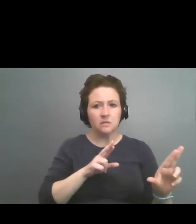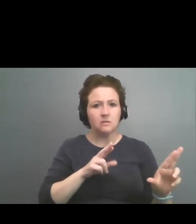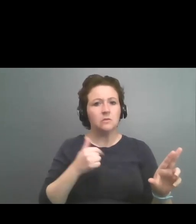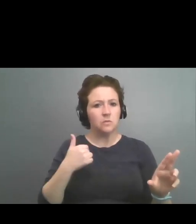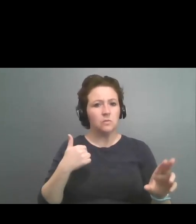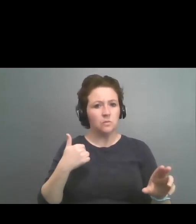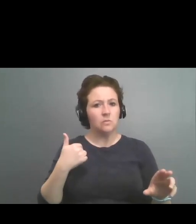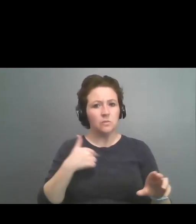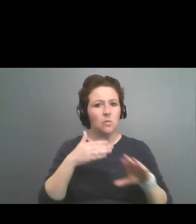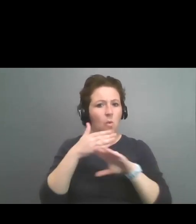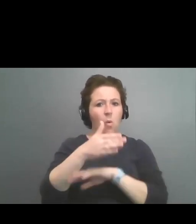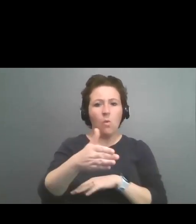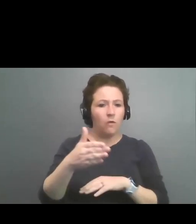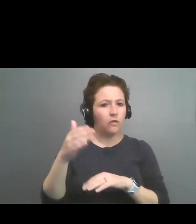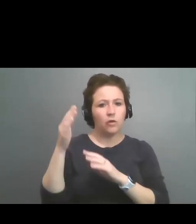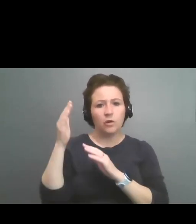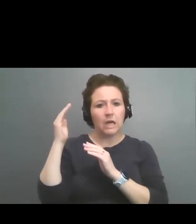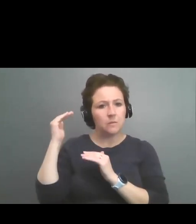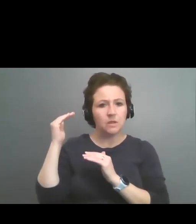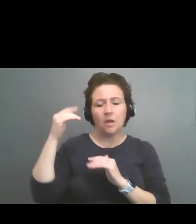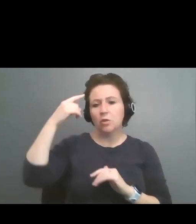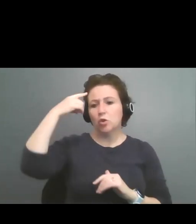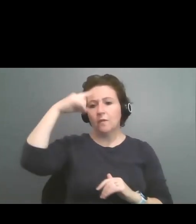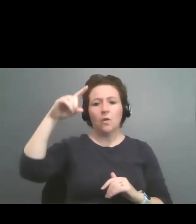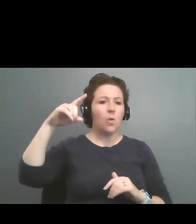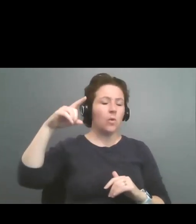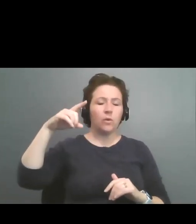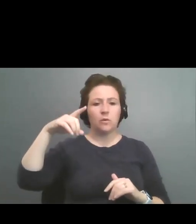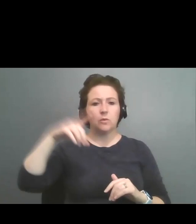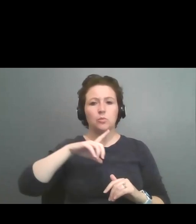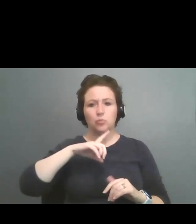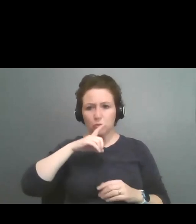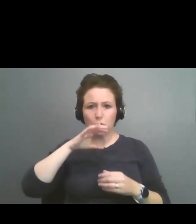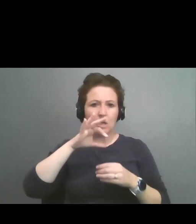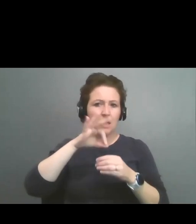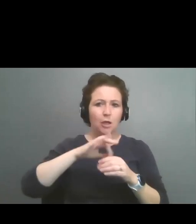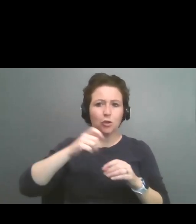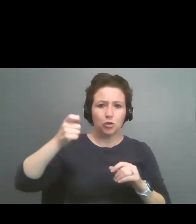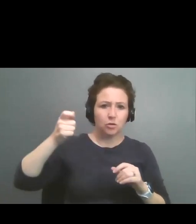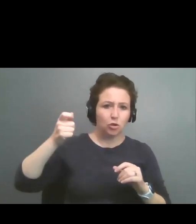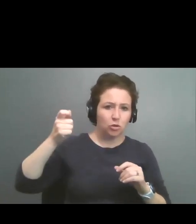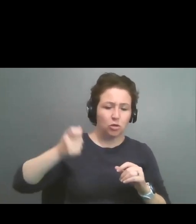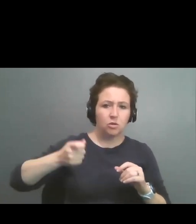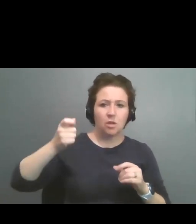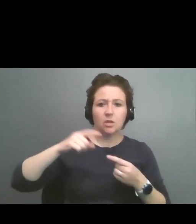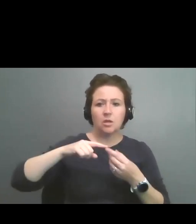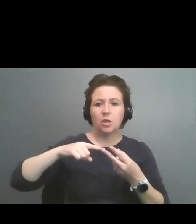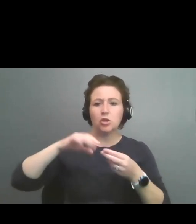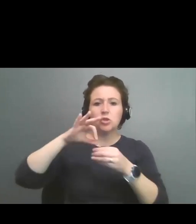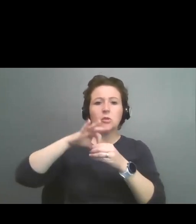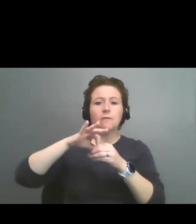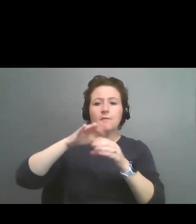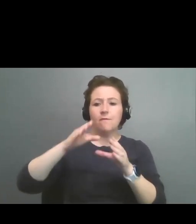beyond the call of duty when it comes to making our election judges as well as our voters safe in the